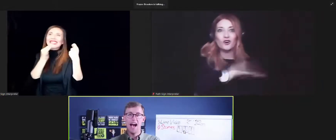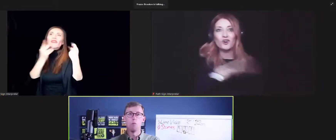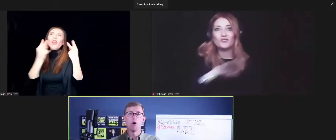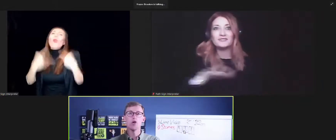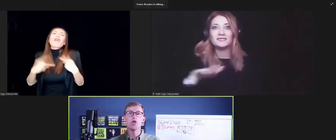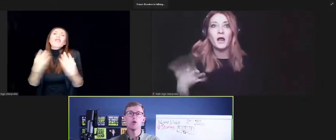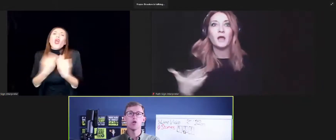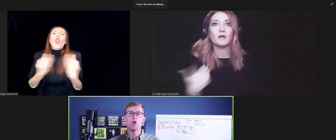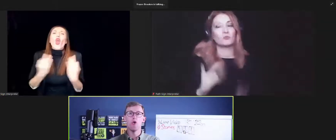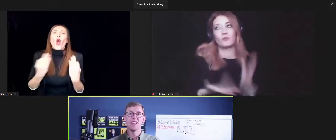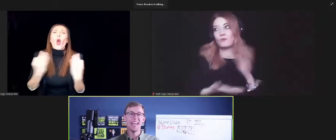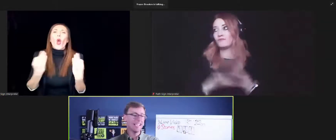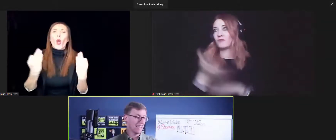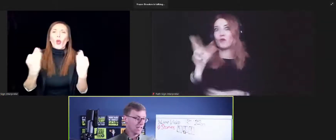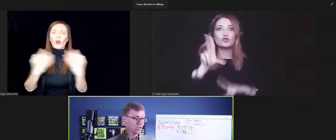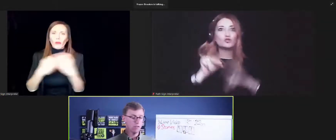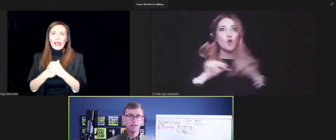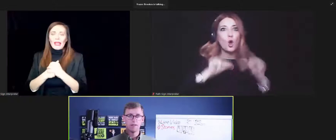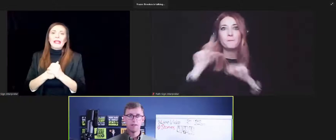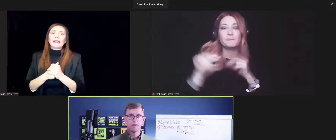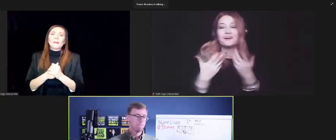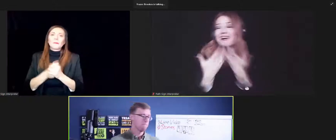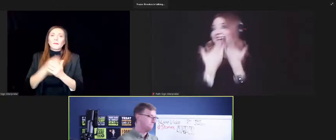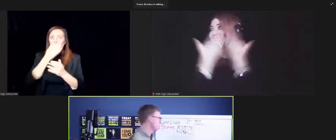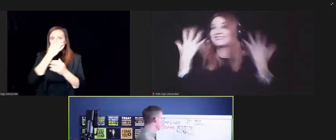I want you to do a story like this.